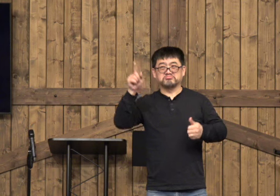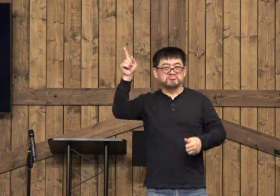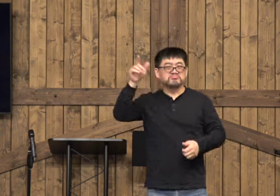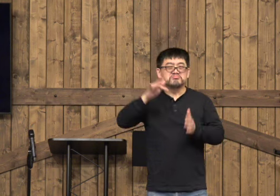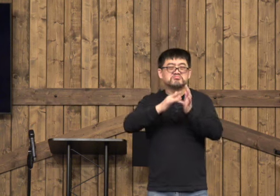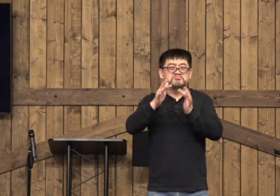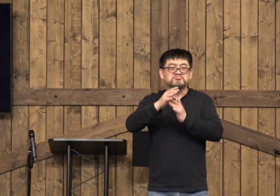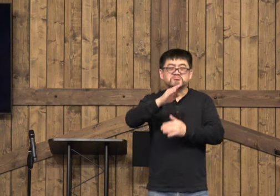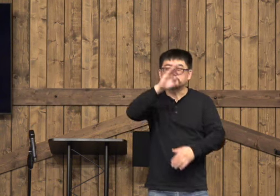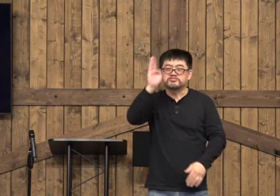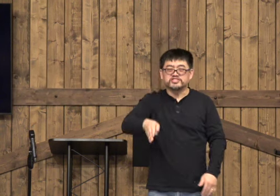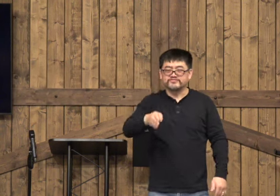which is more important